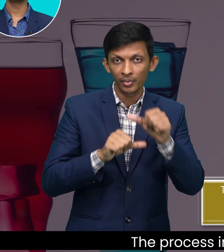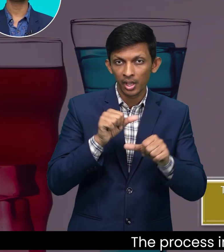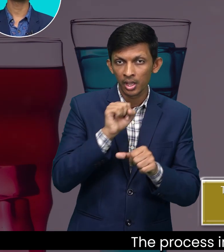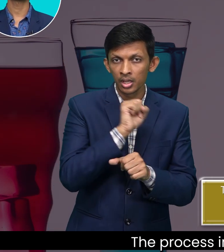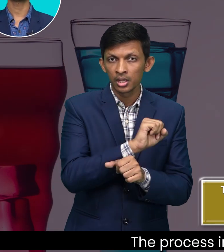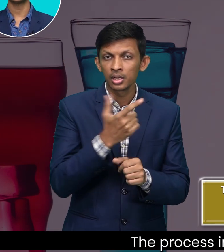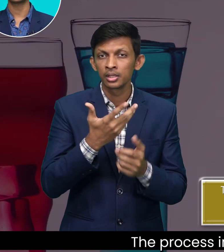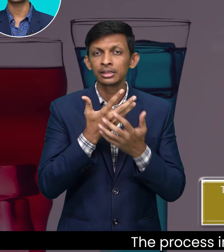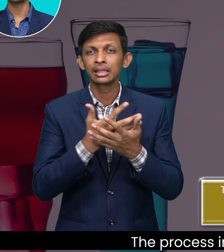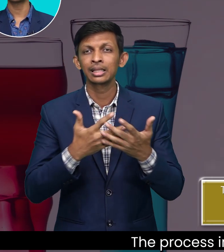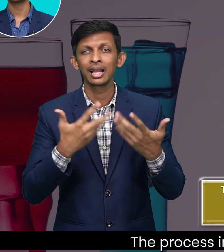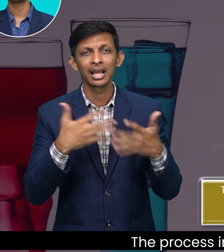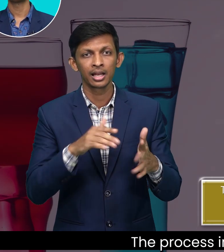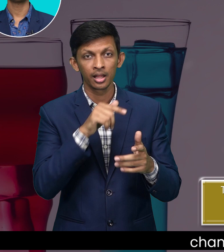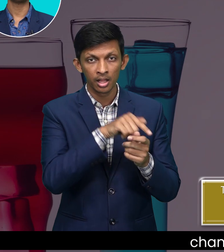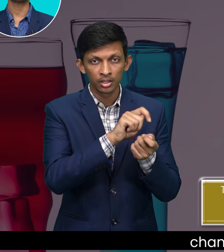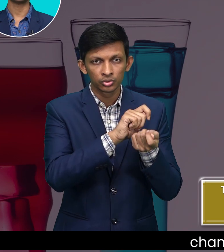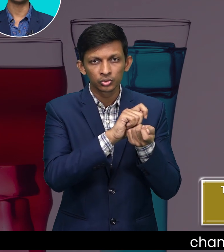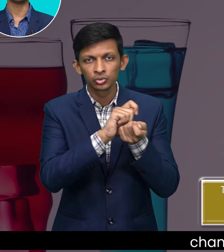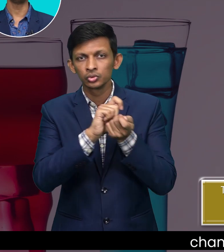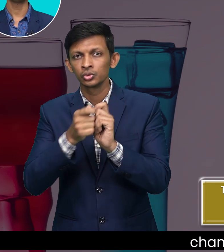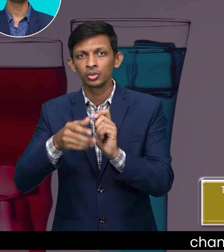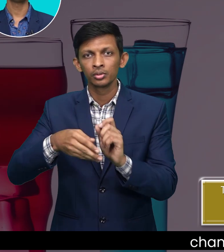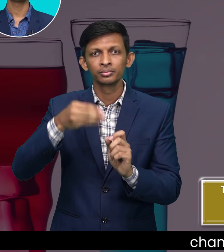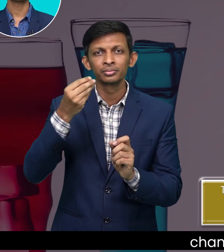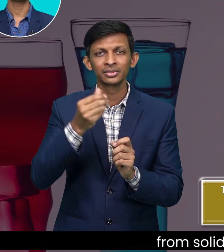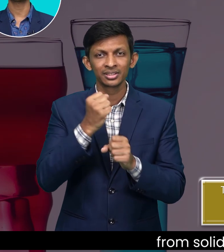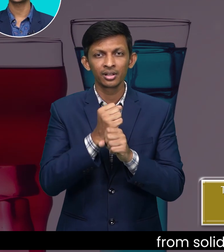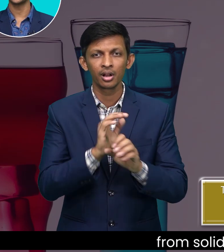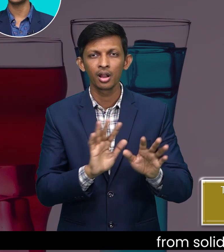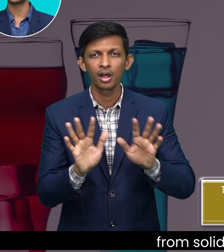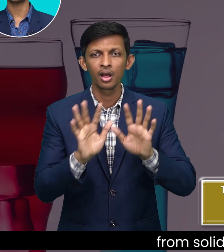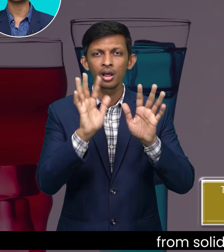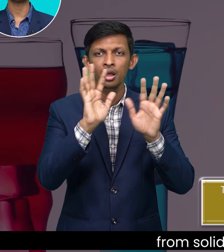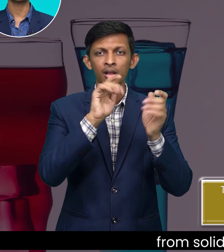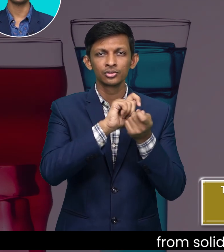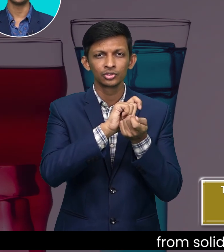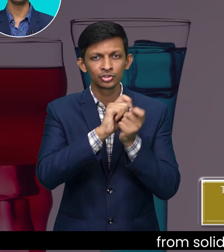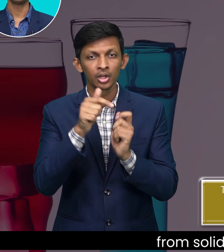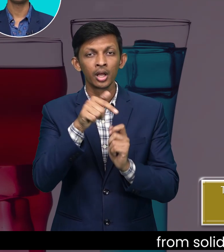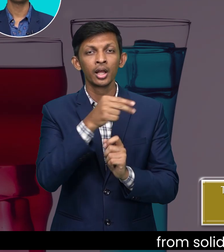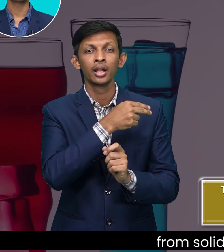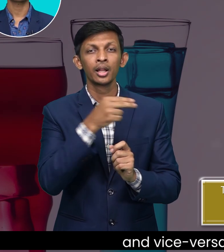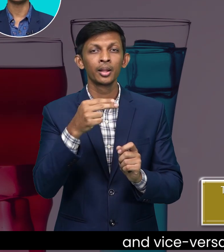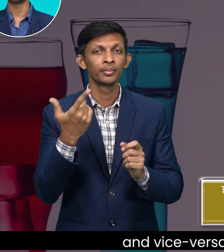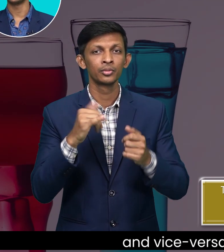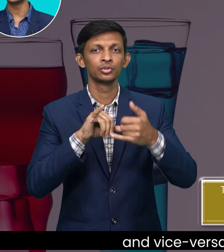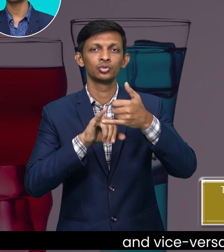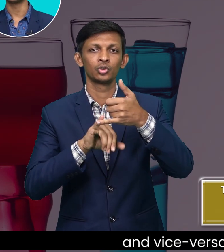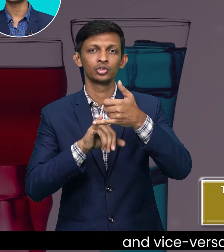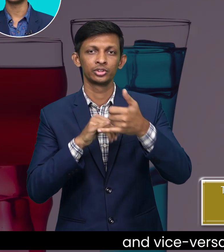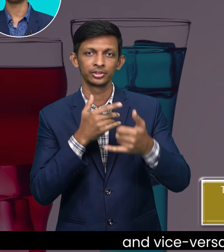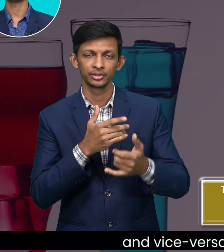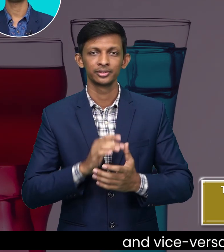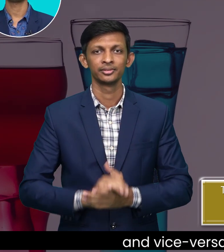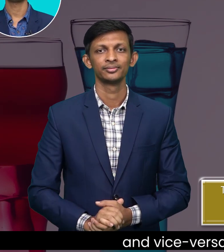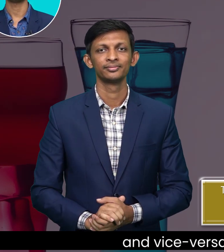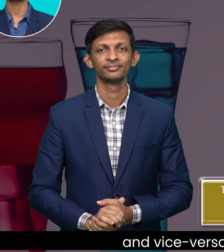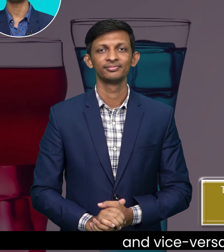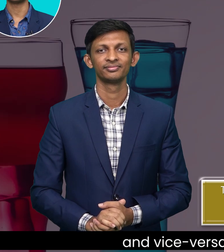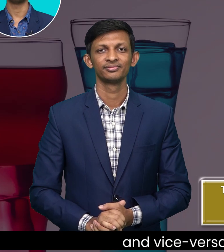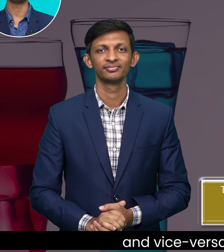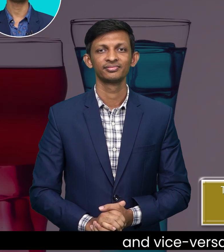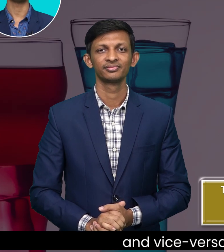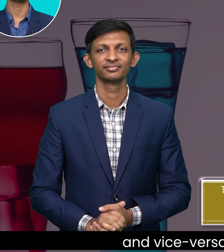The process in which a substance changes directly from solid to gaseous form and vice versa